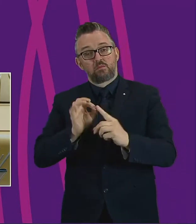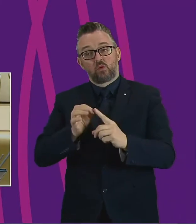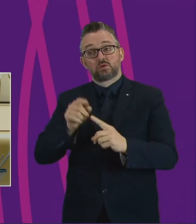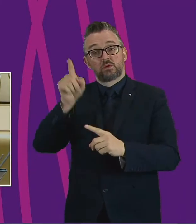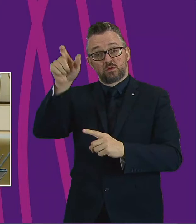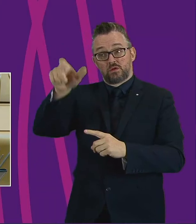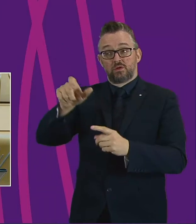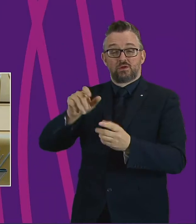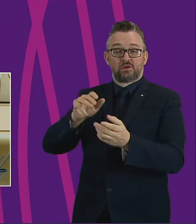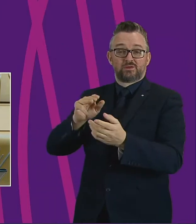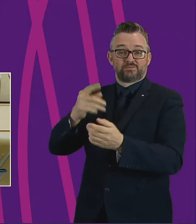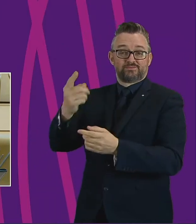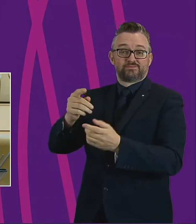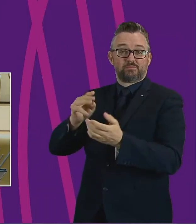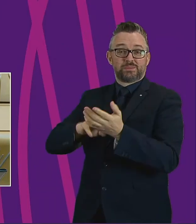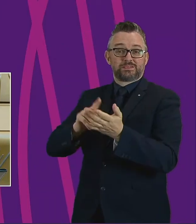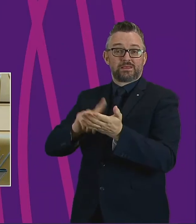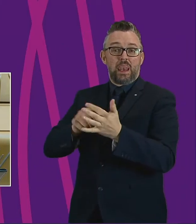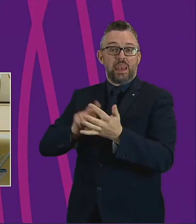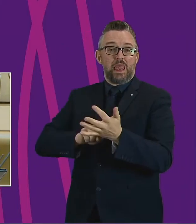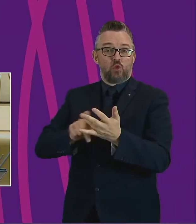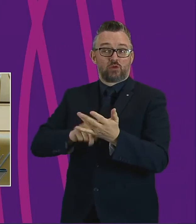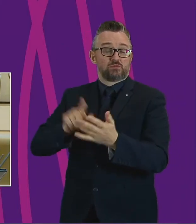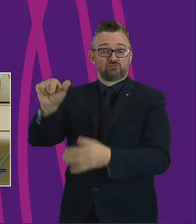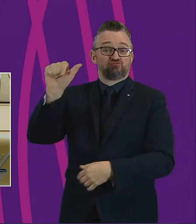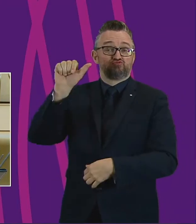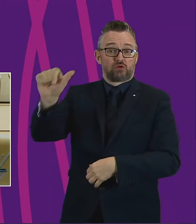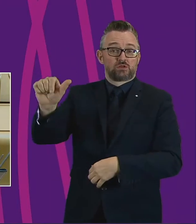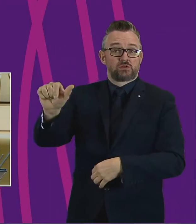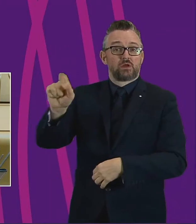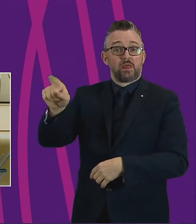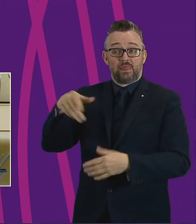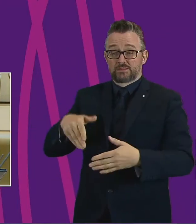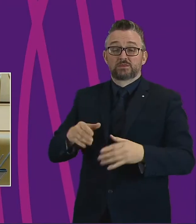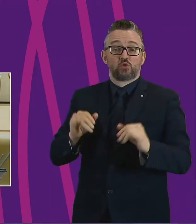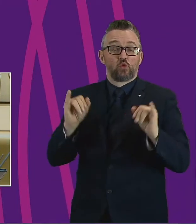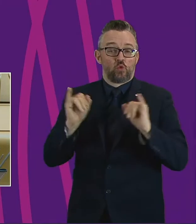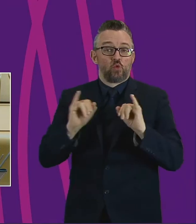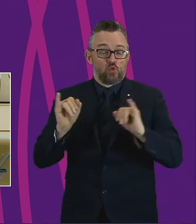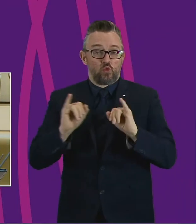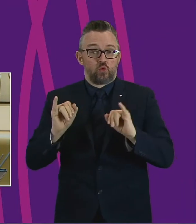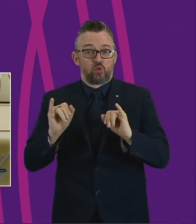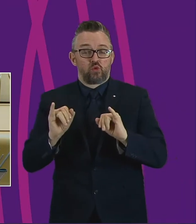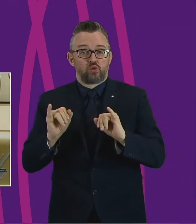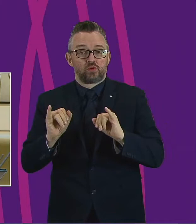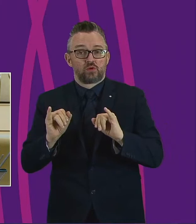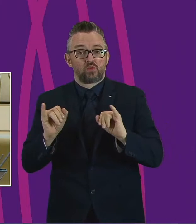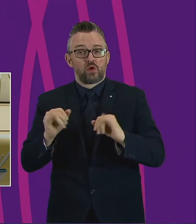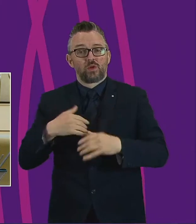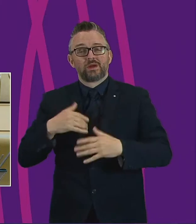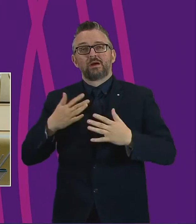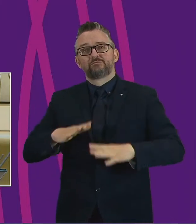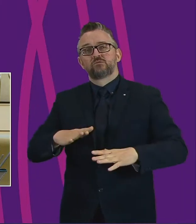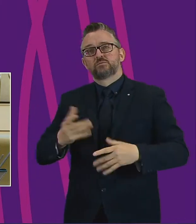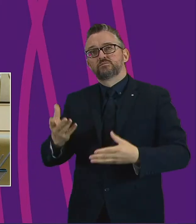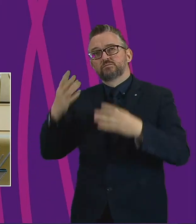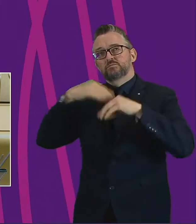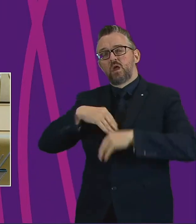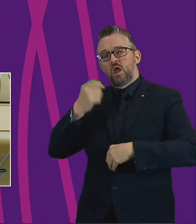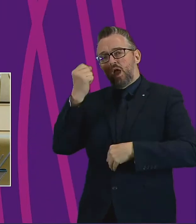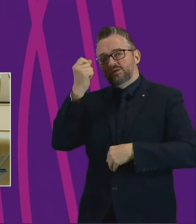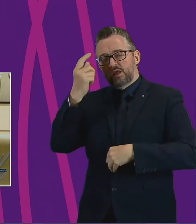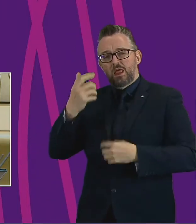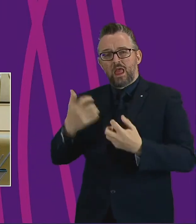absolutely right. This is a serious matter and we need to understand as best we can what more it is we need to